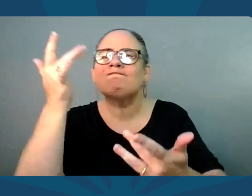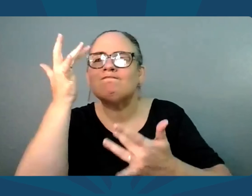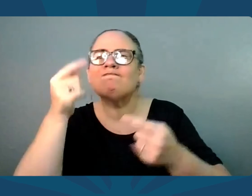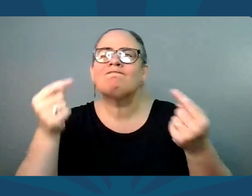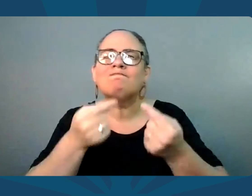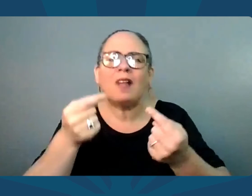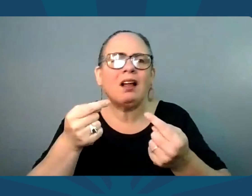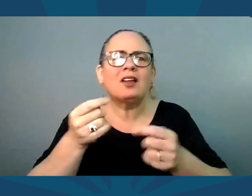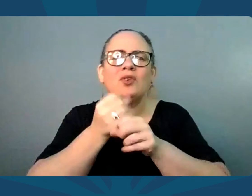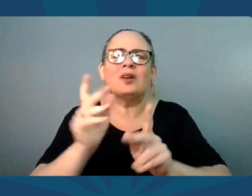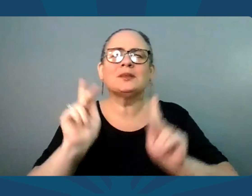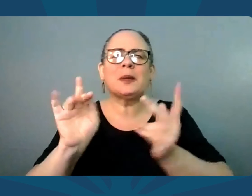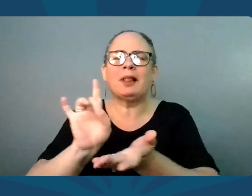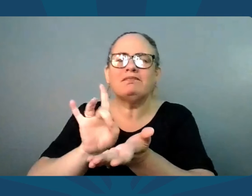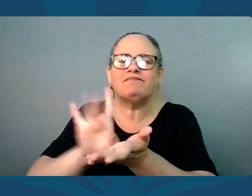foreclosed.